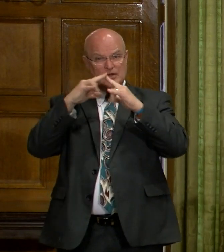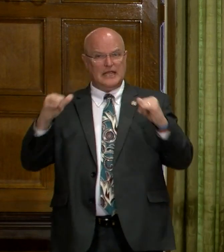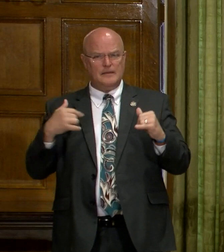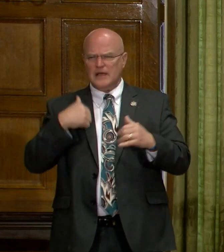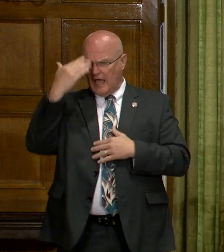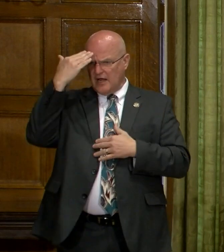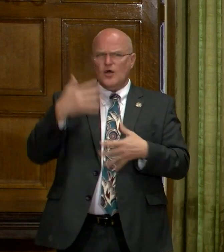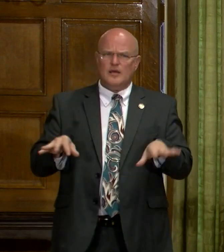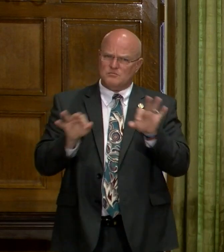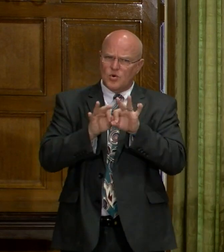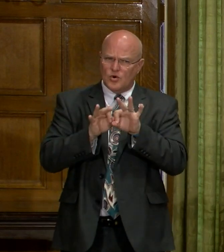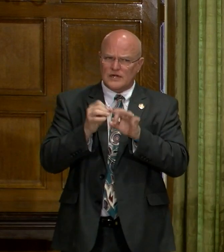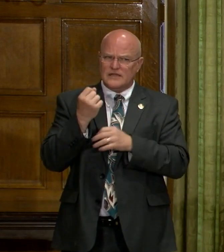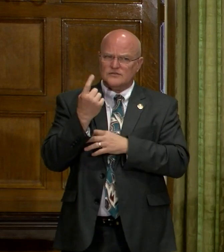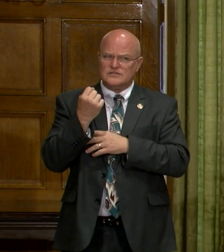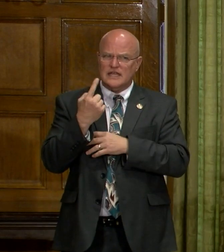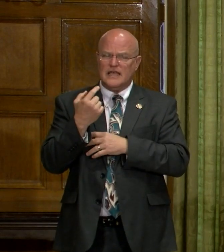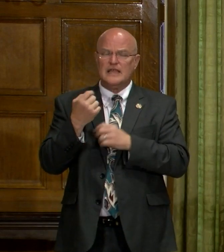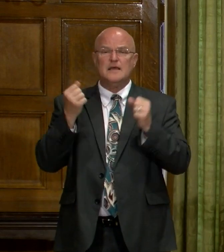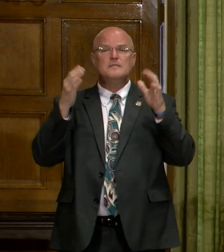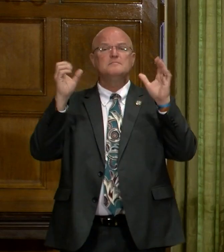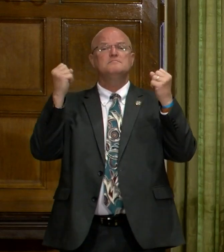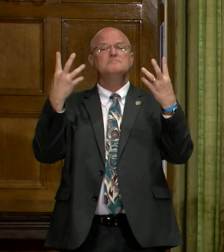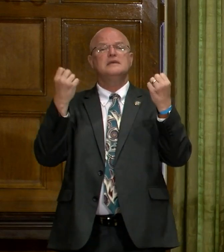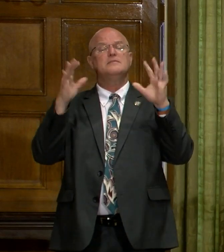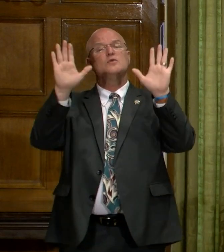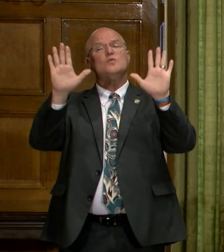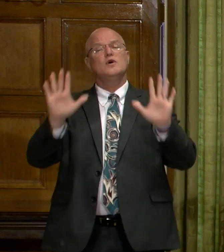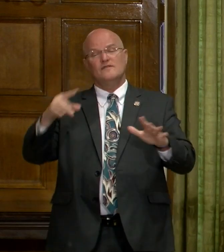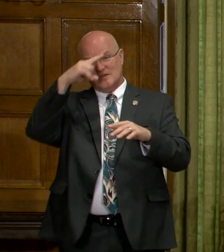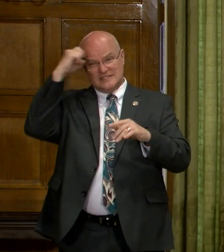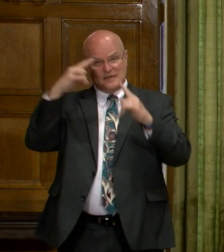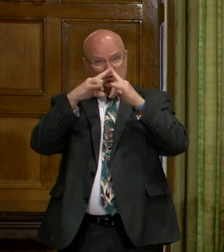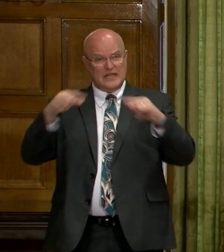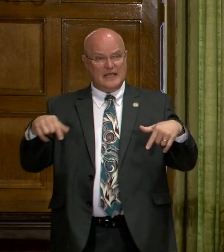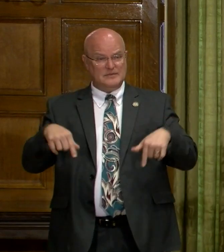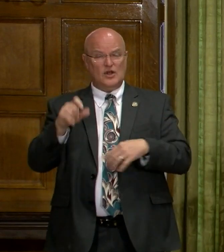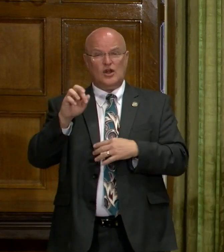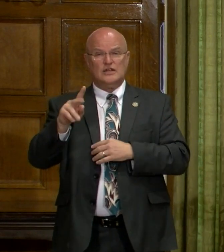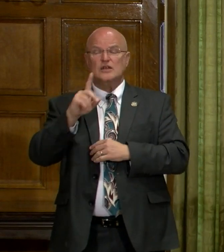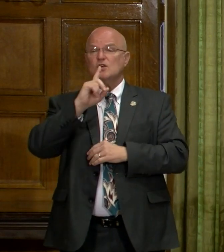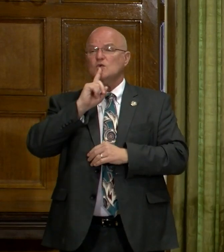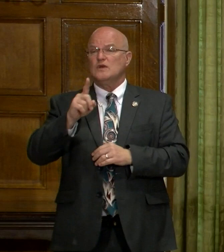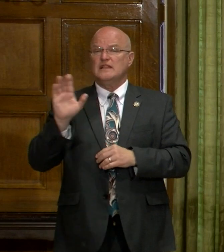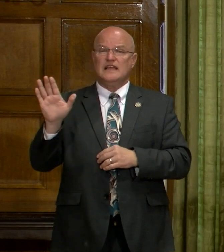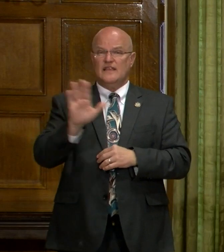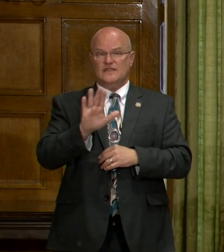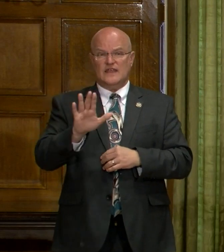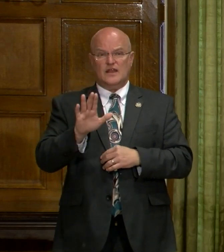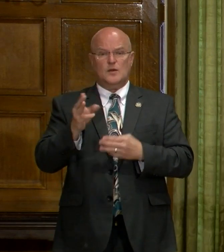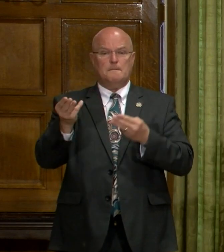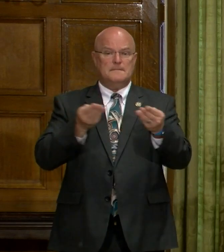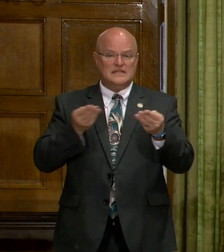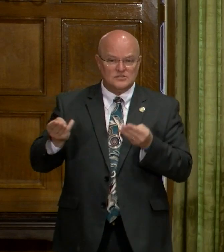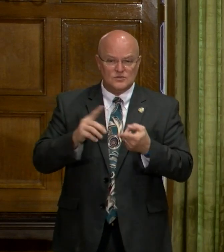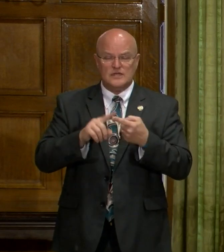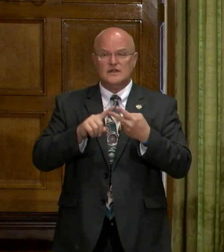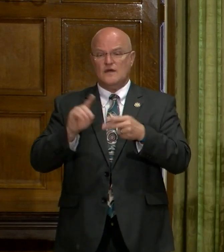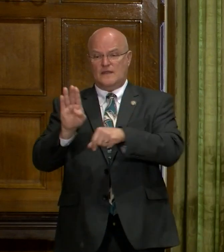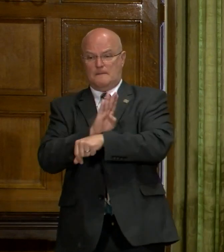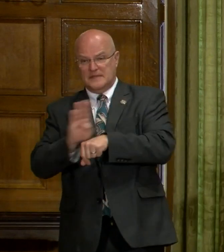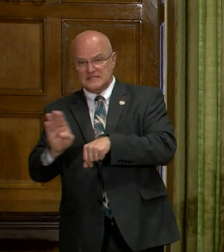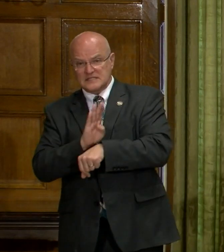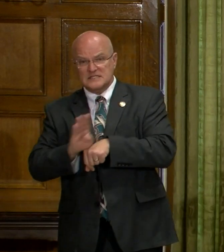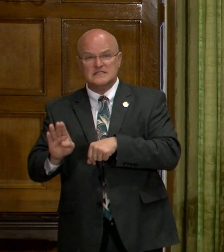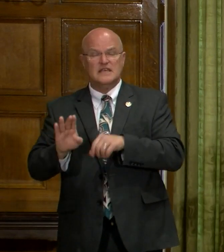how important they are, and we have a lot of great summer camps here in Arkansas. That's really their ministry or their